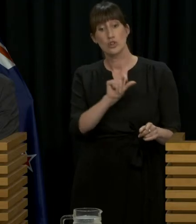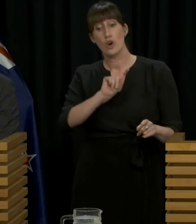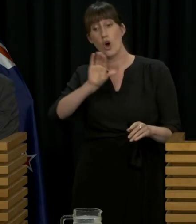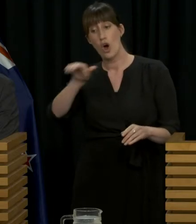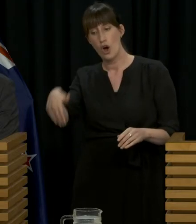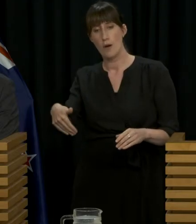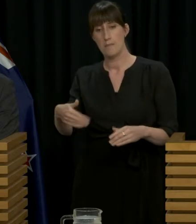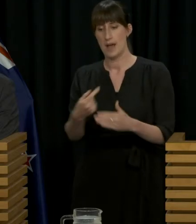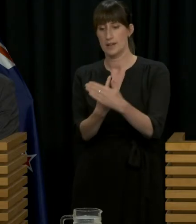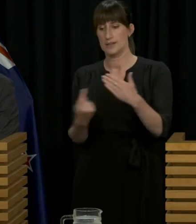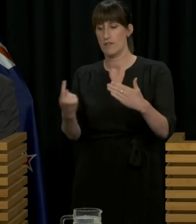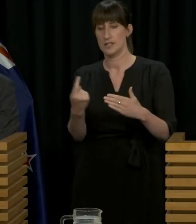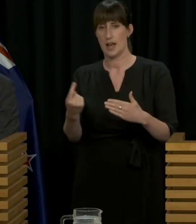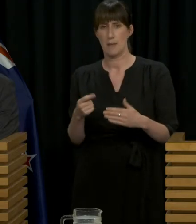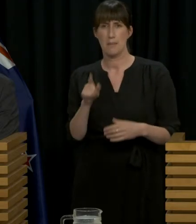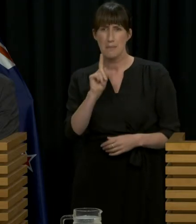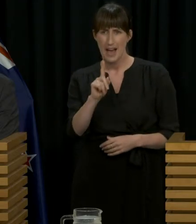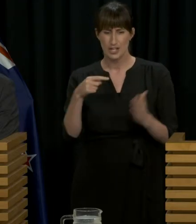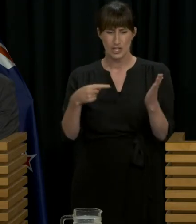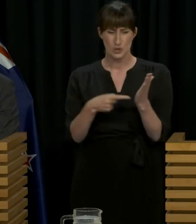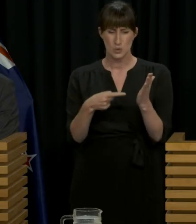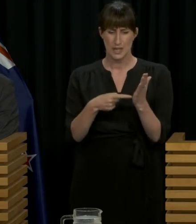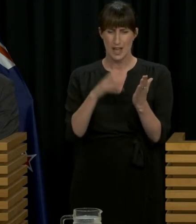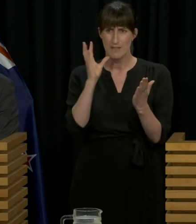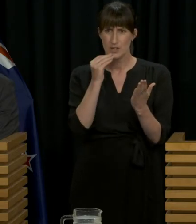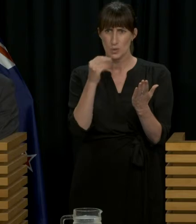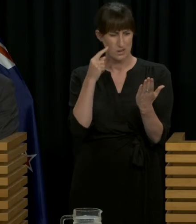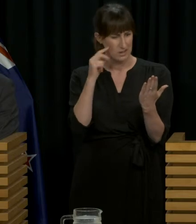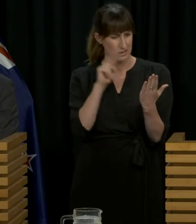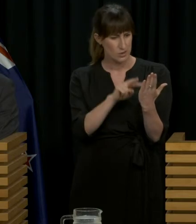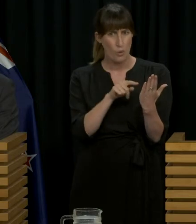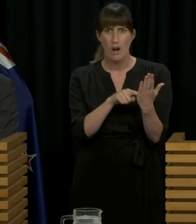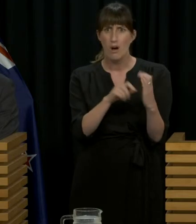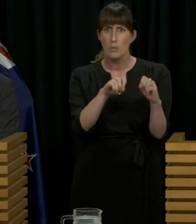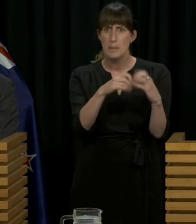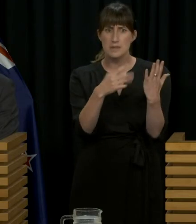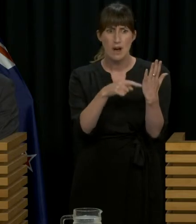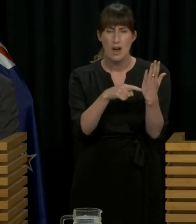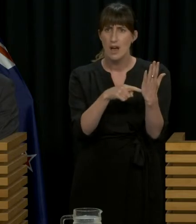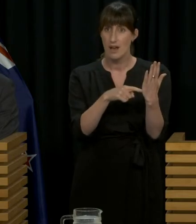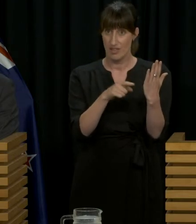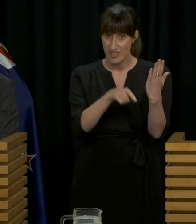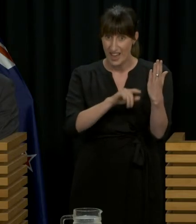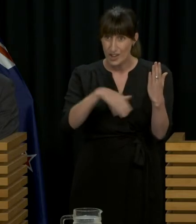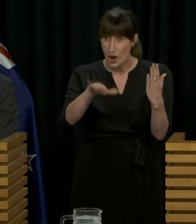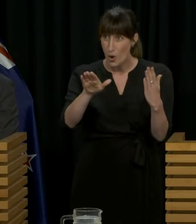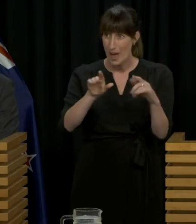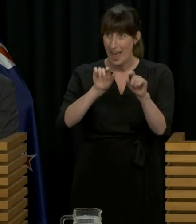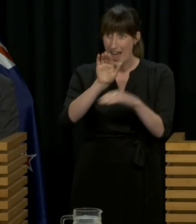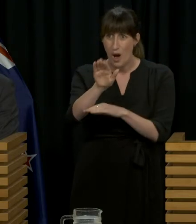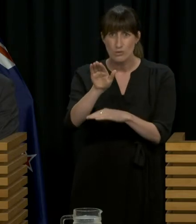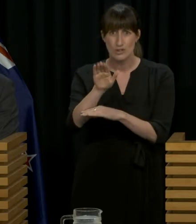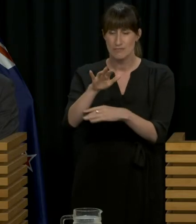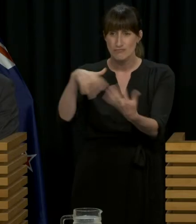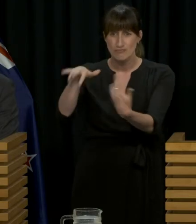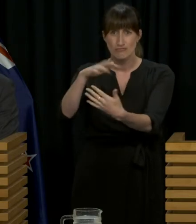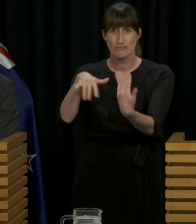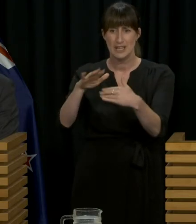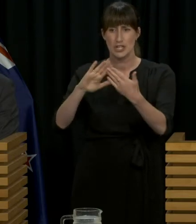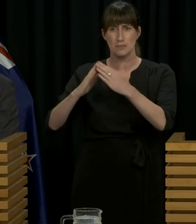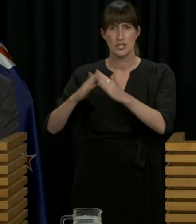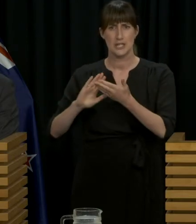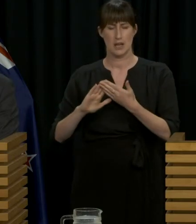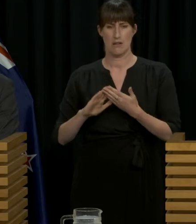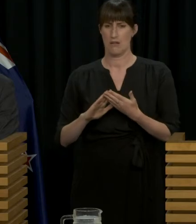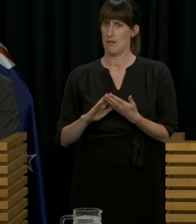on Tuesday afternoon they were still out of the supermarket. You said maybe they hadn't seen the news or they hadn't been contacted. But is that acceptable that 48 hours later